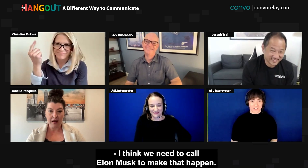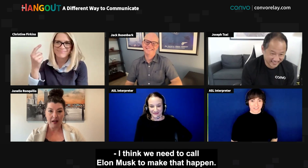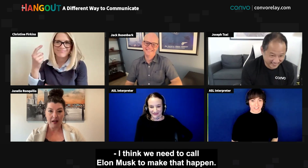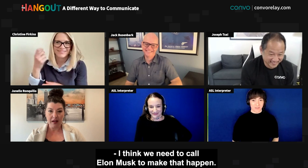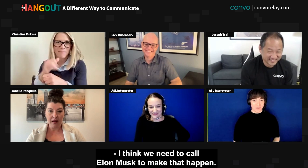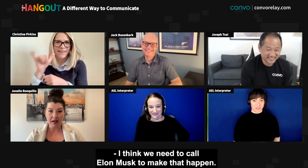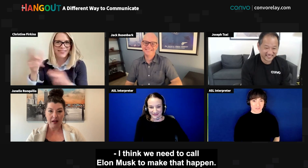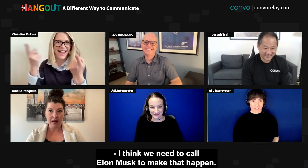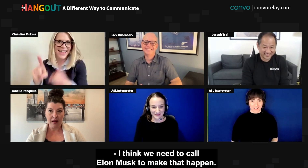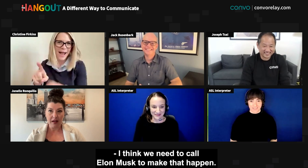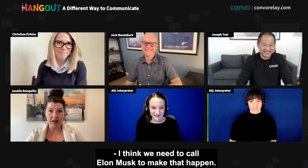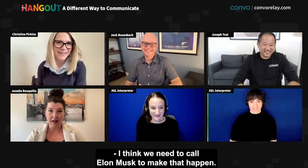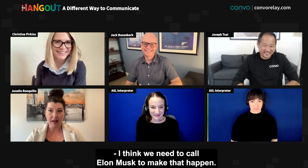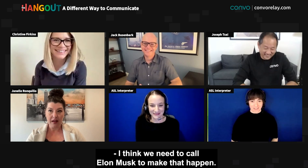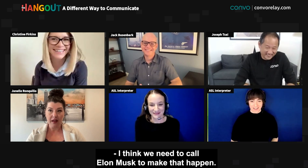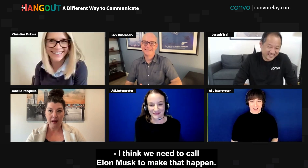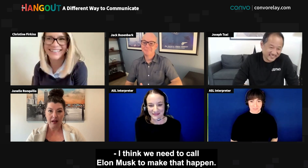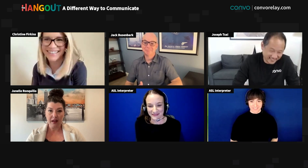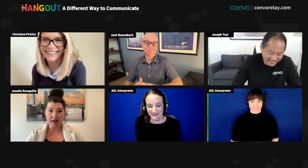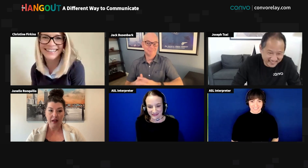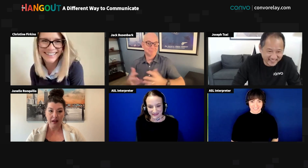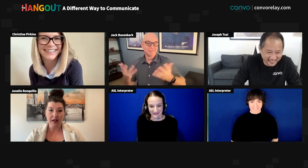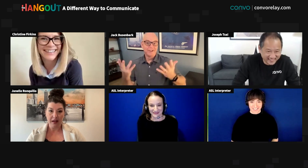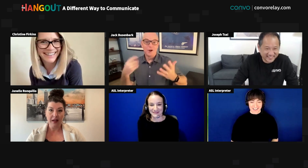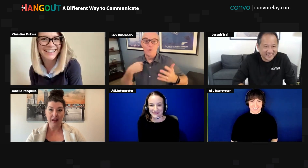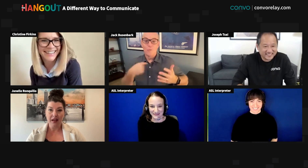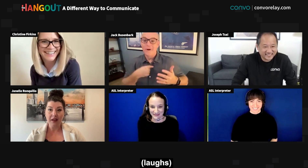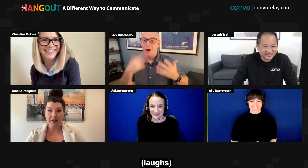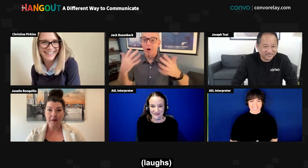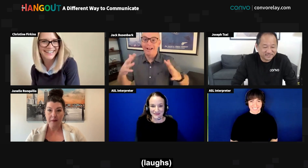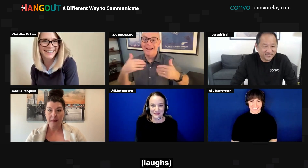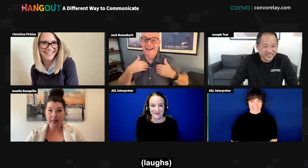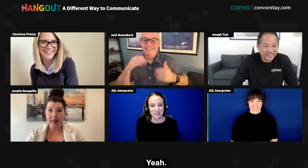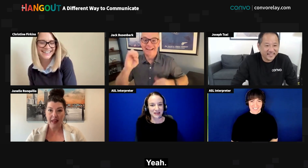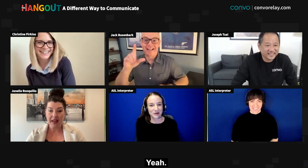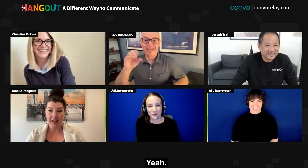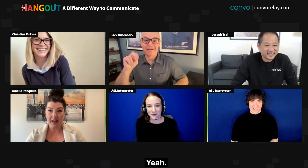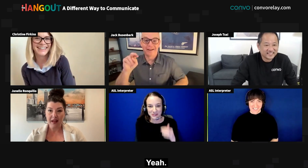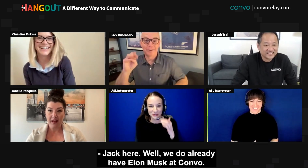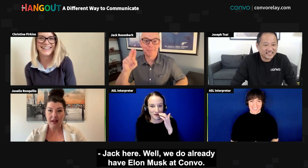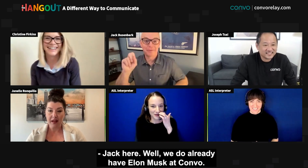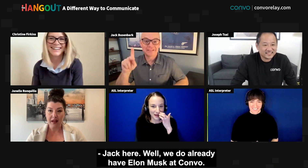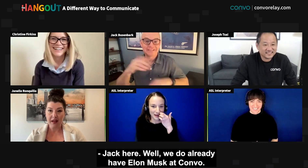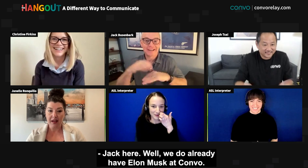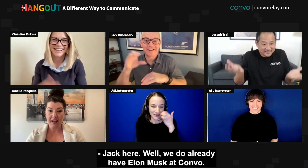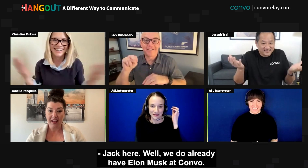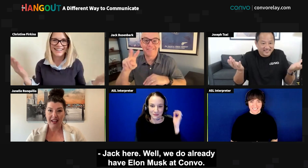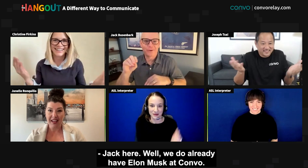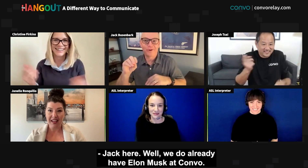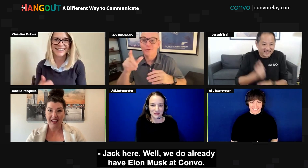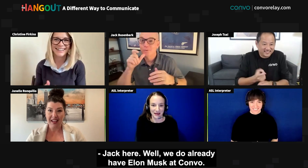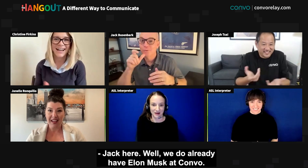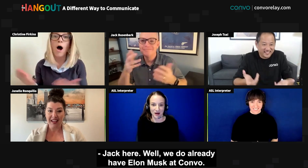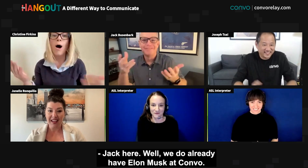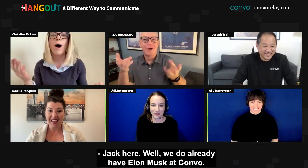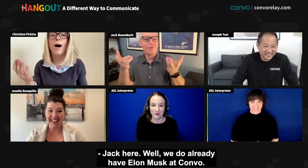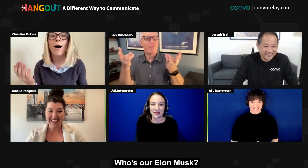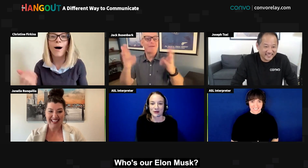call Elon Musk for that, to make that happen. Yeah. Jack here. Well, we do already have Elon Musk at Convo. Who's